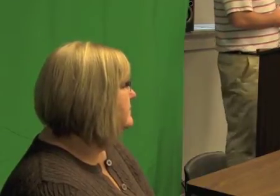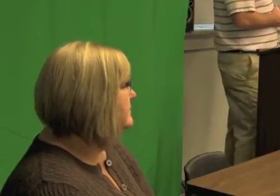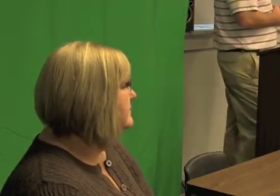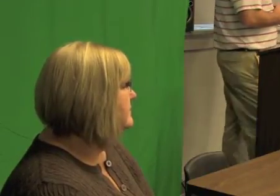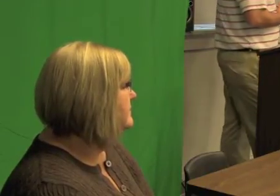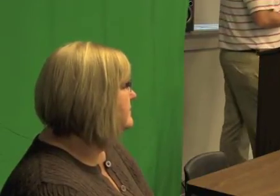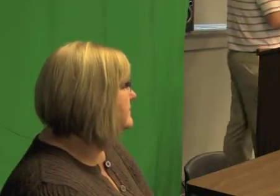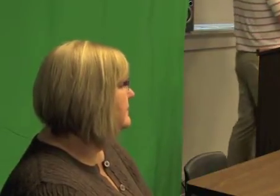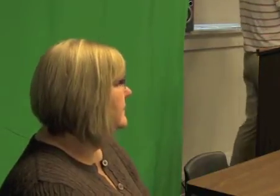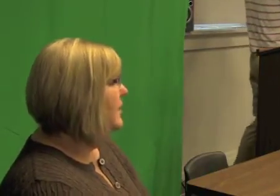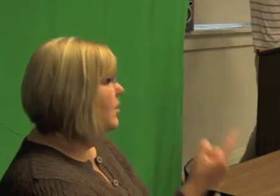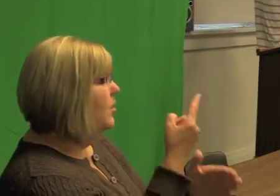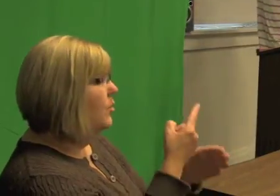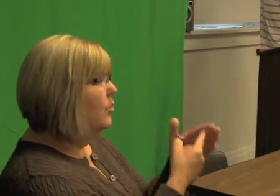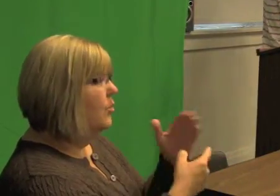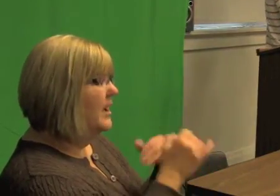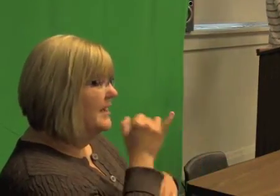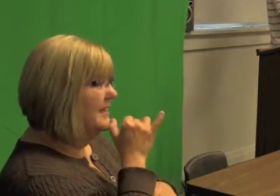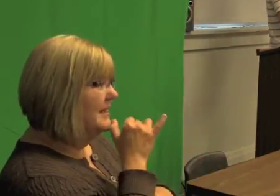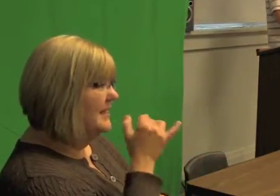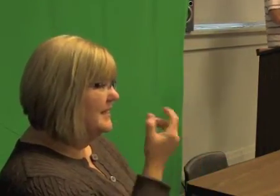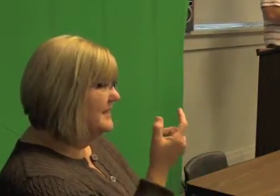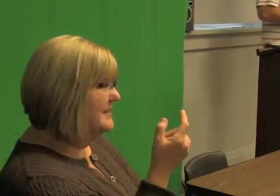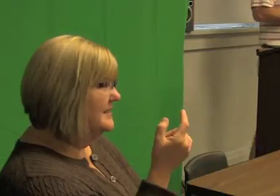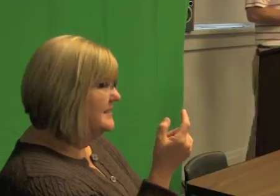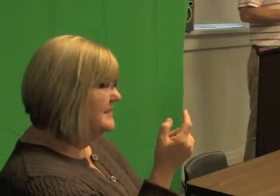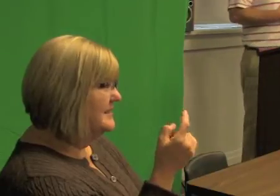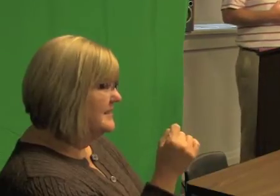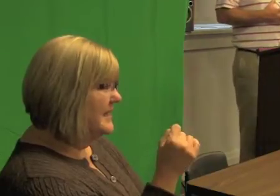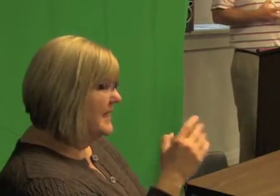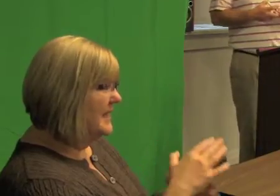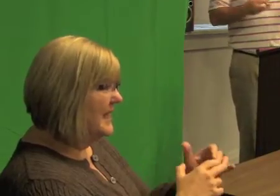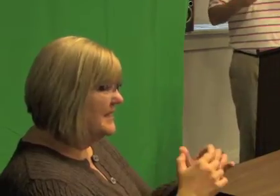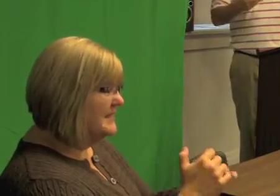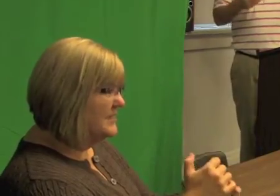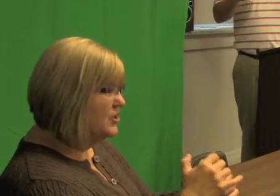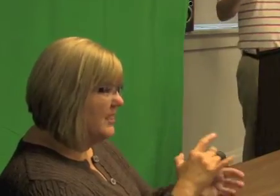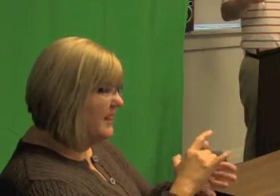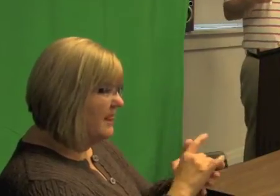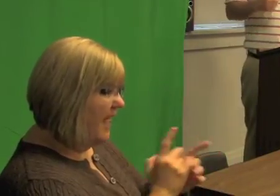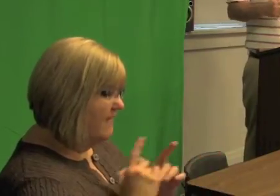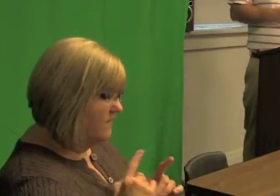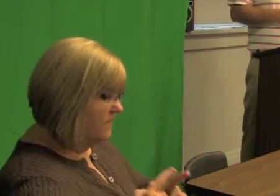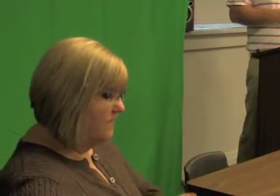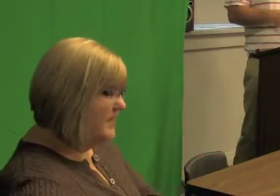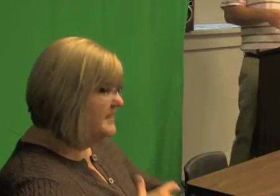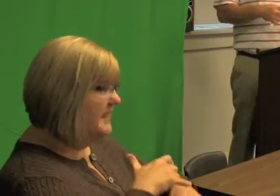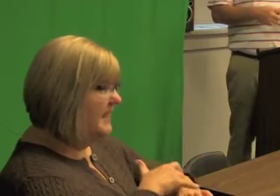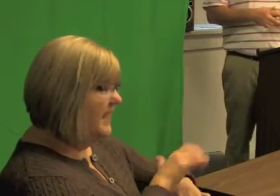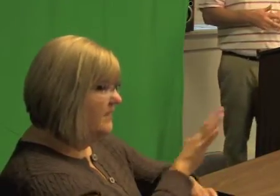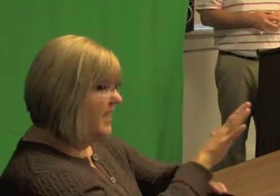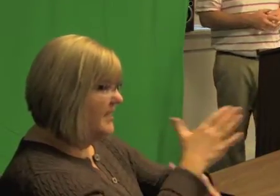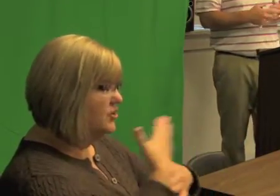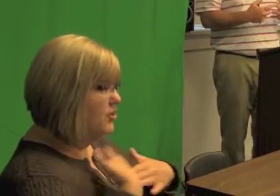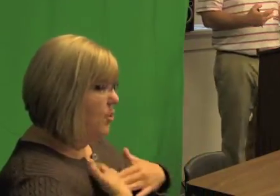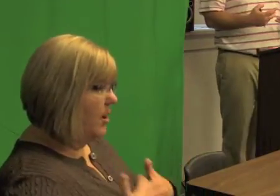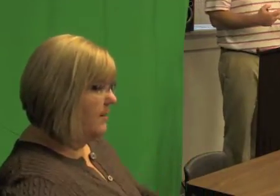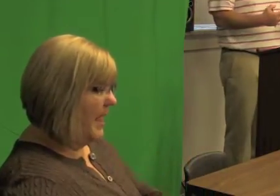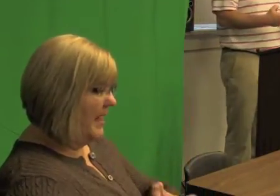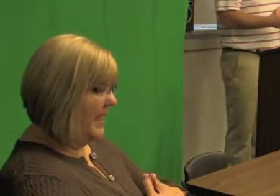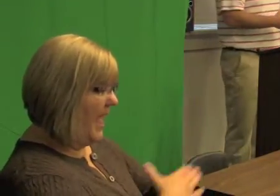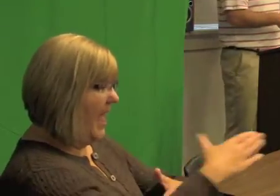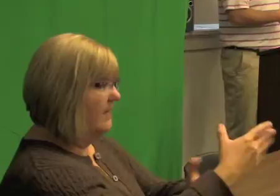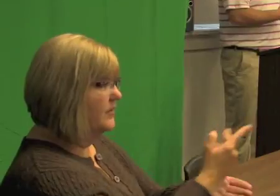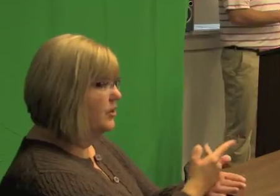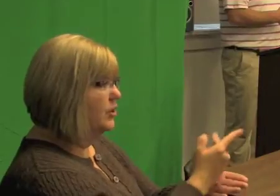What's that? What is the condition that actually physically affects your body after you've purchased